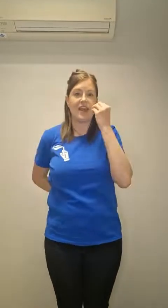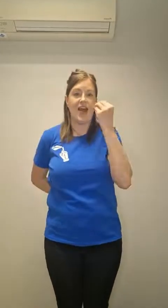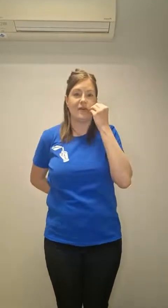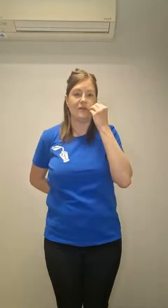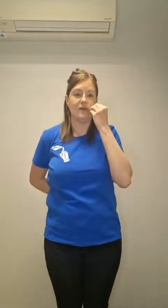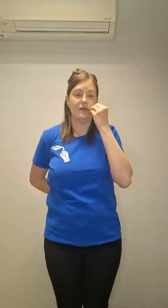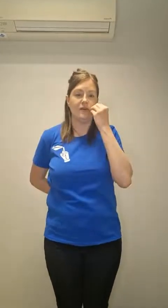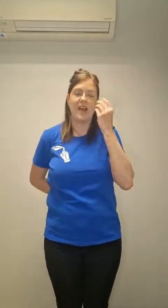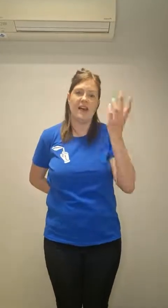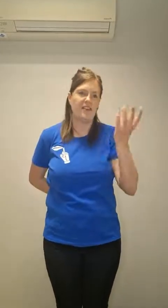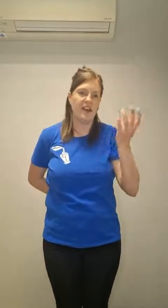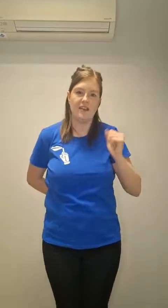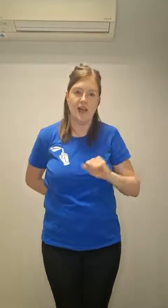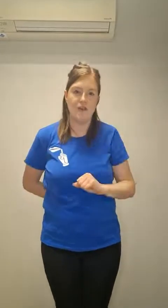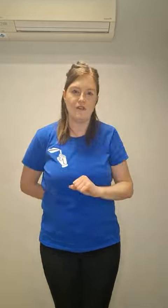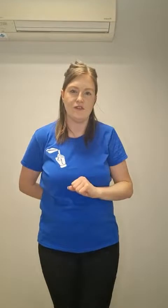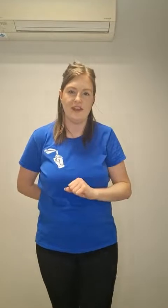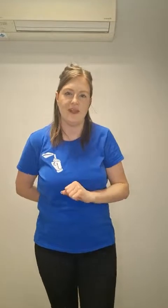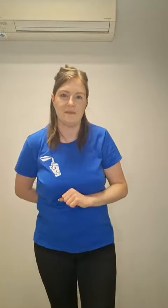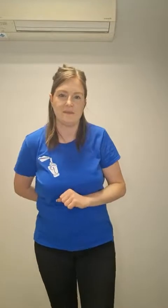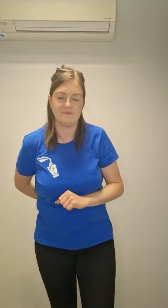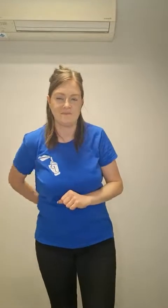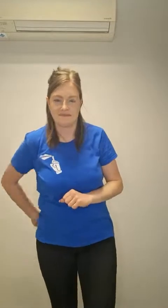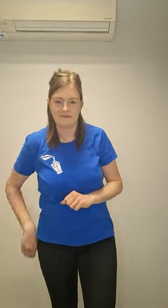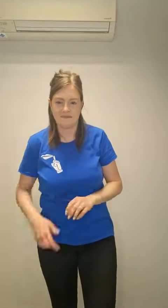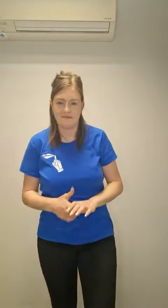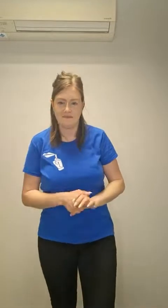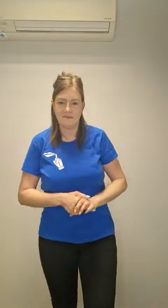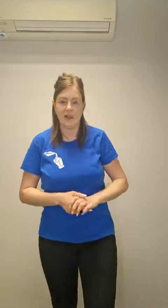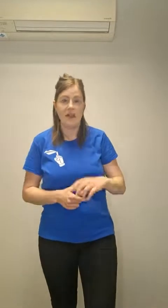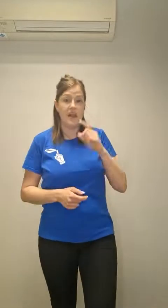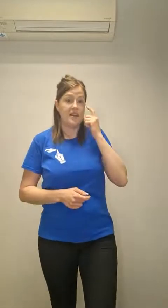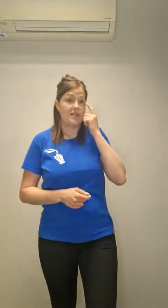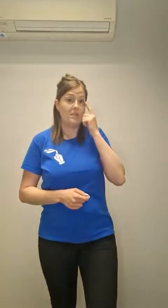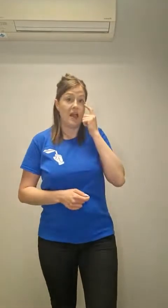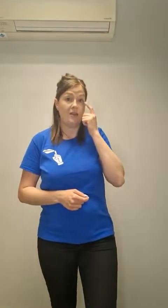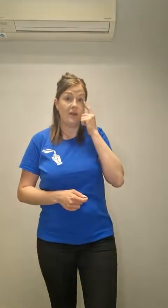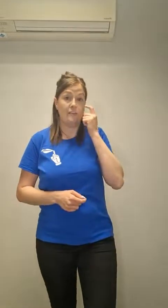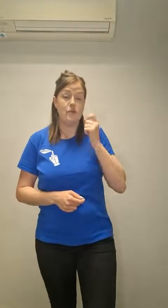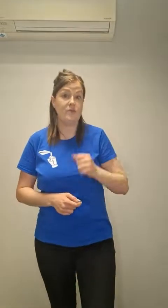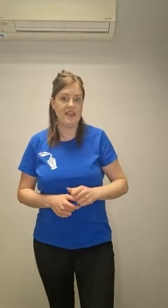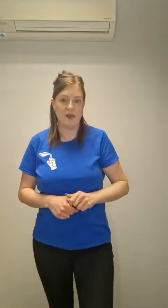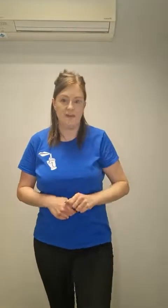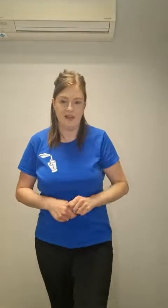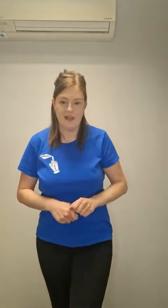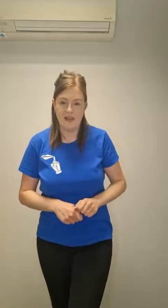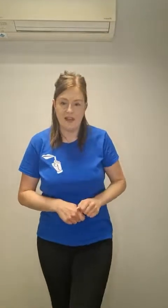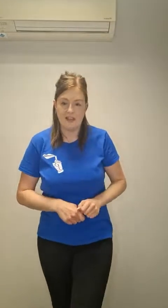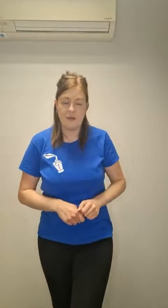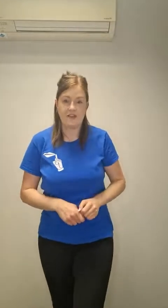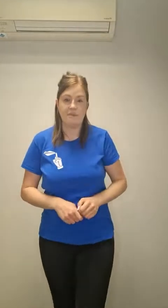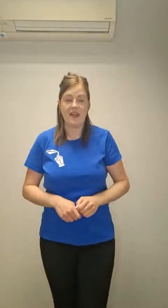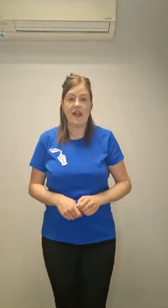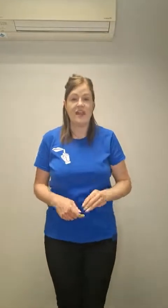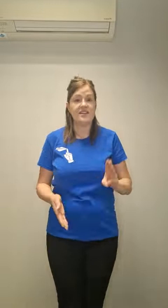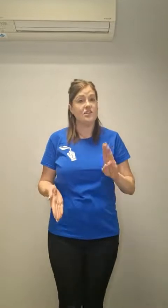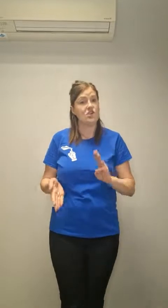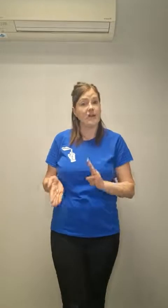calf or cafe, however you say it. Next we have museum. So we're going to make our letter shape